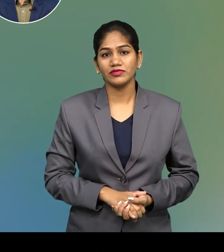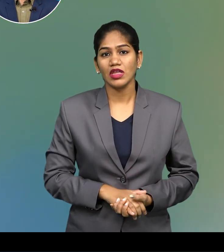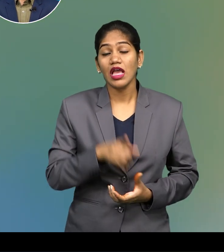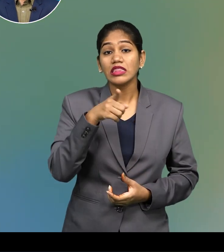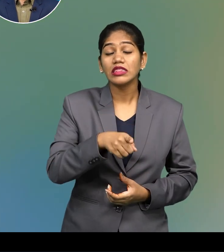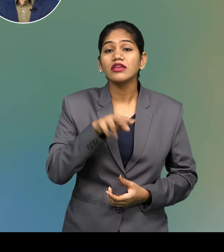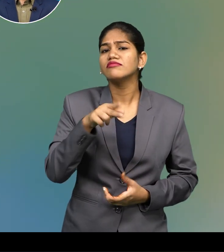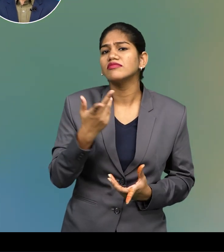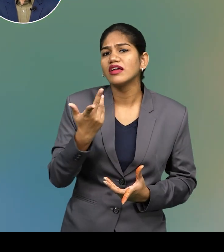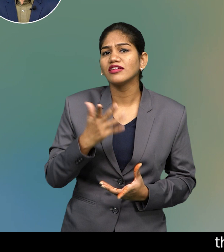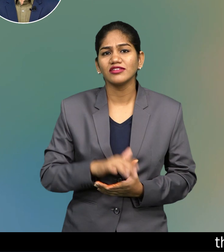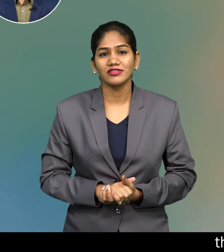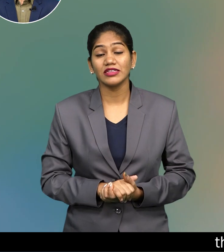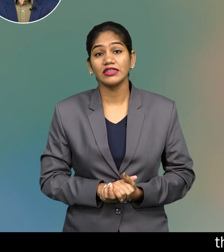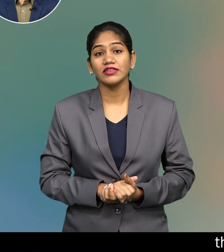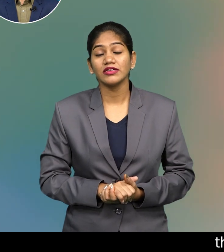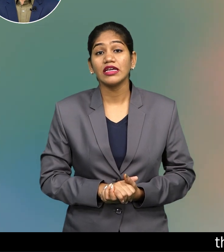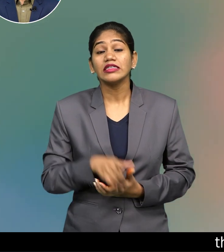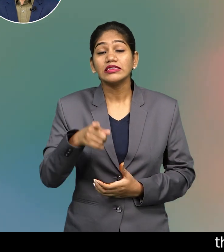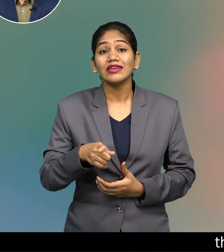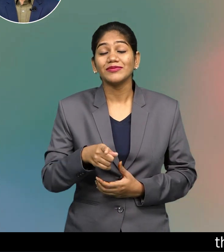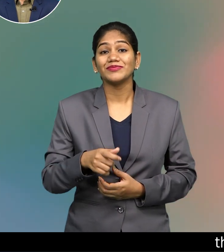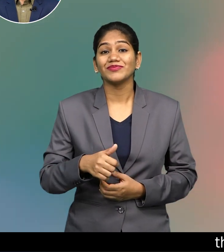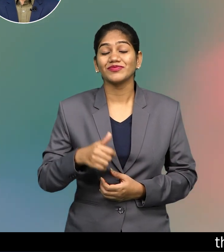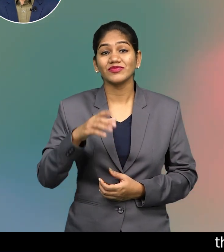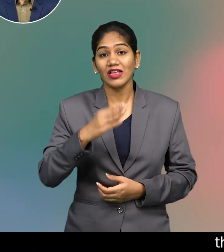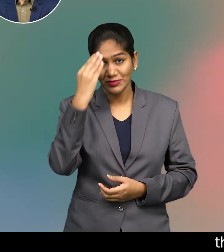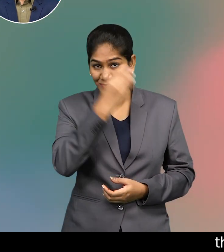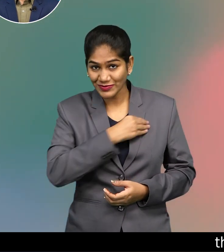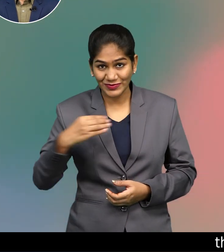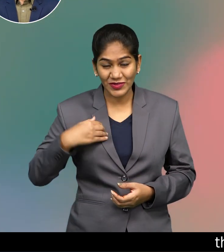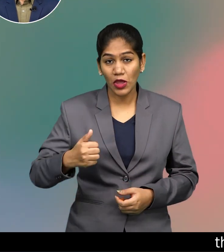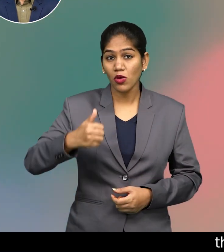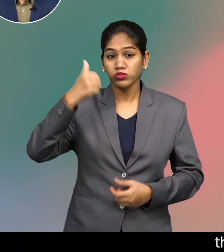This meant that the priests